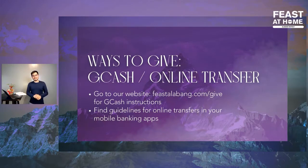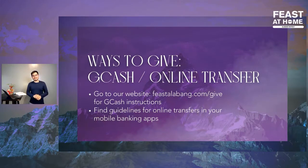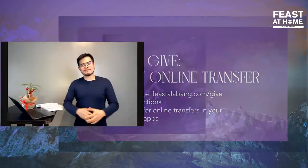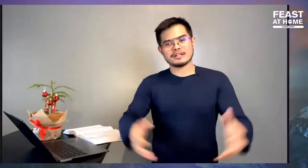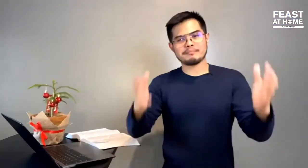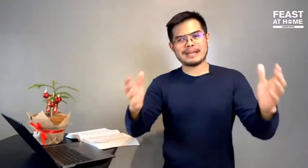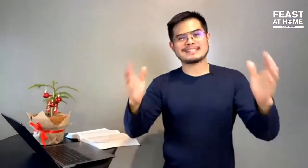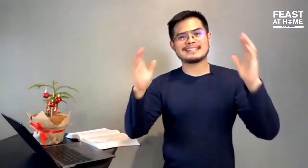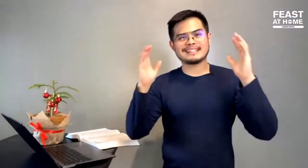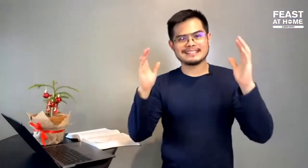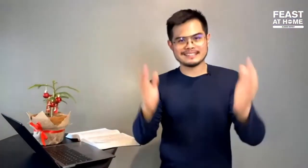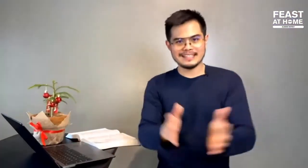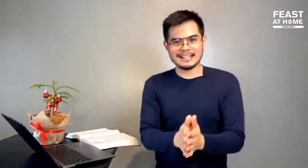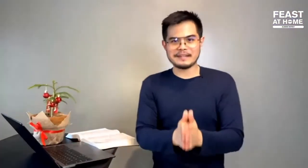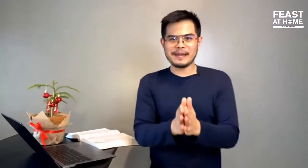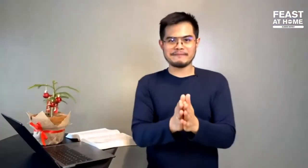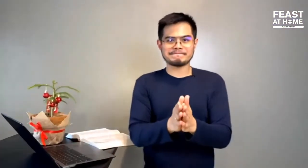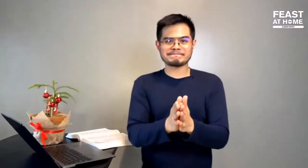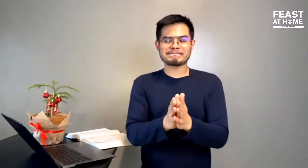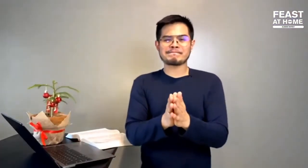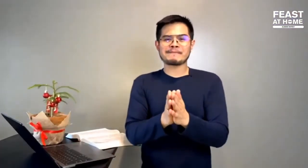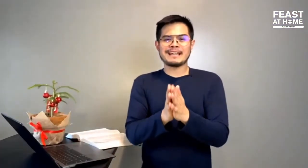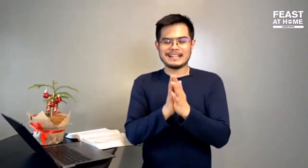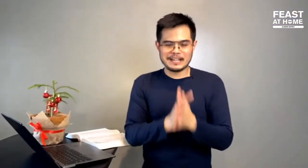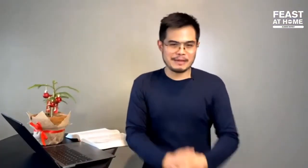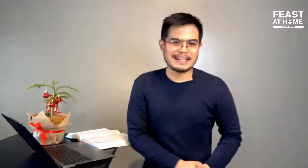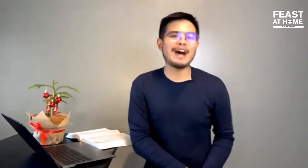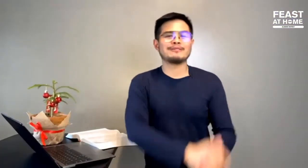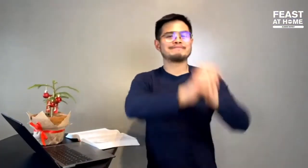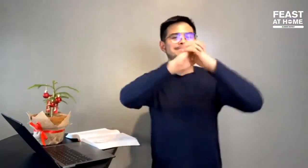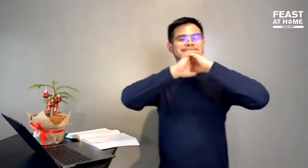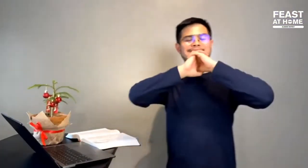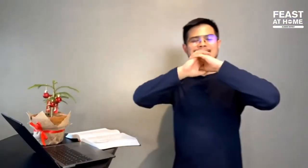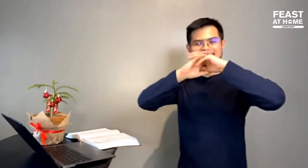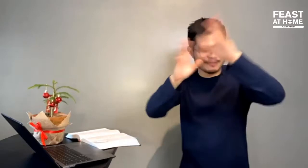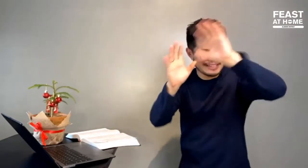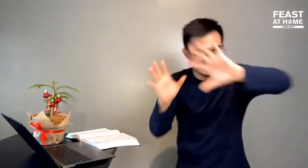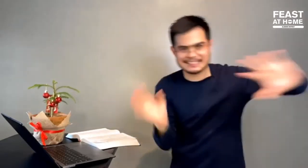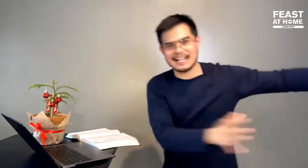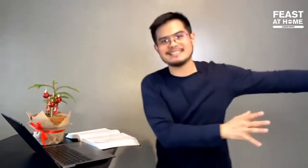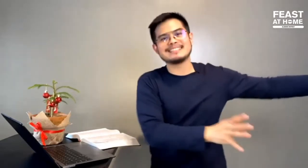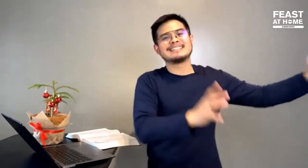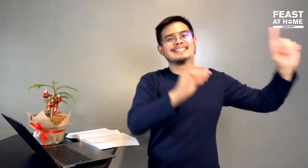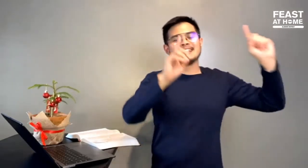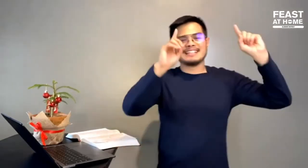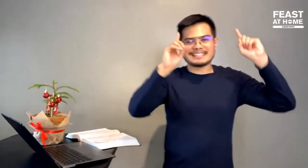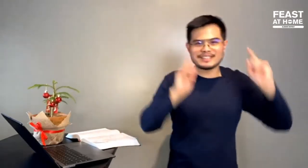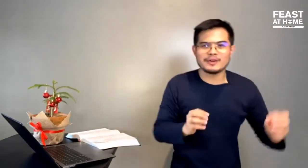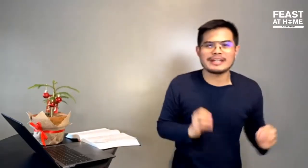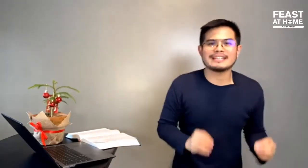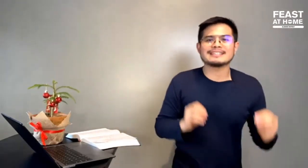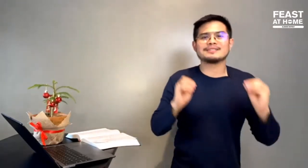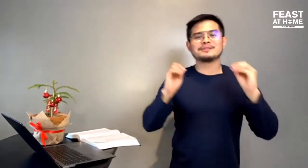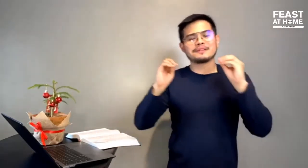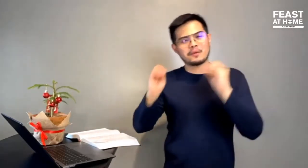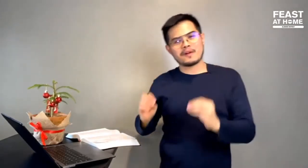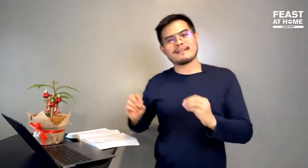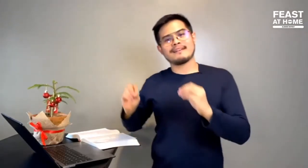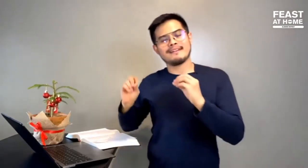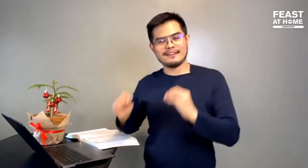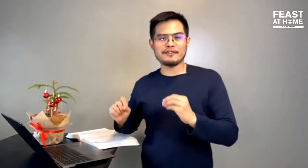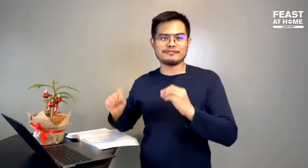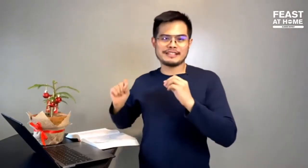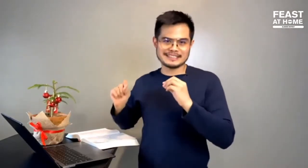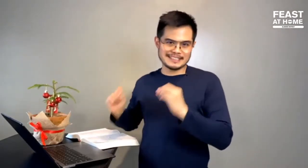feastalabang.com/give. So you can give your best today. Amen. Amen. Now that that's done, let's go into the